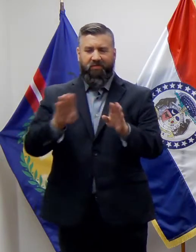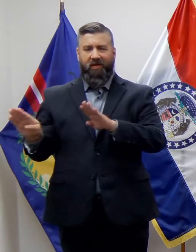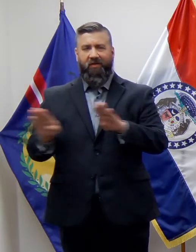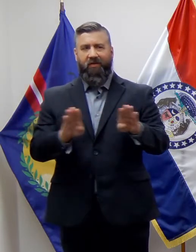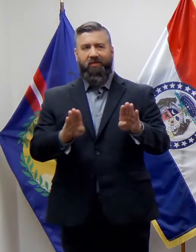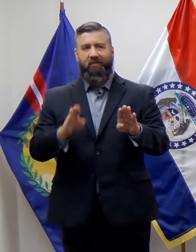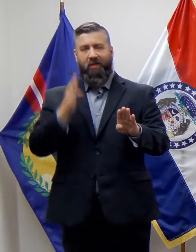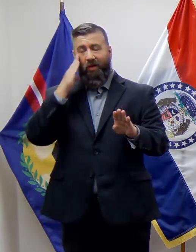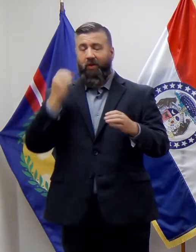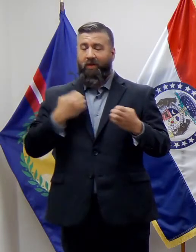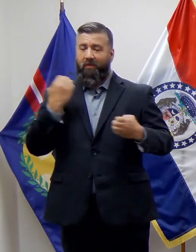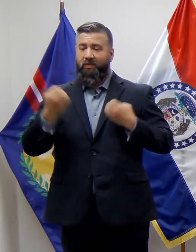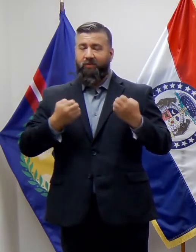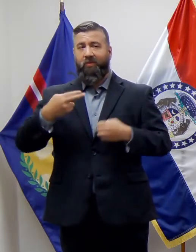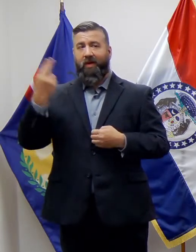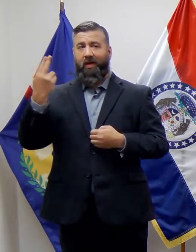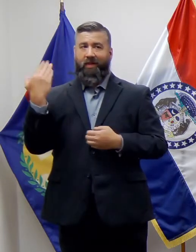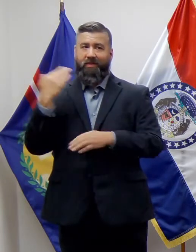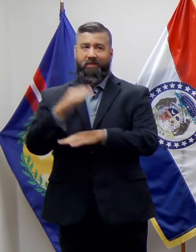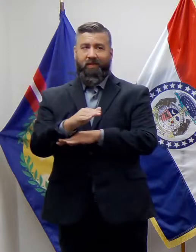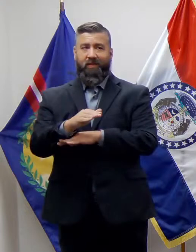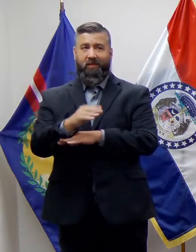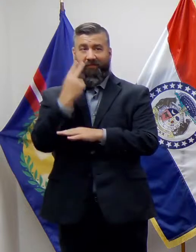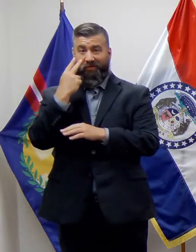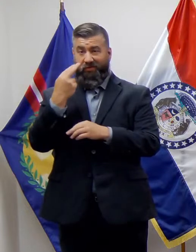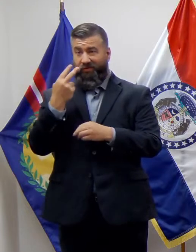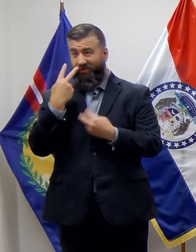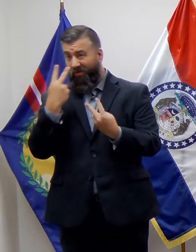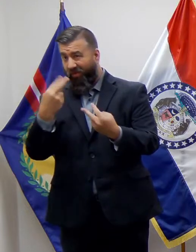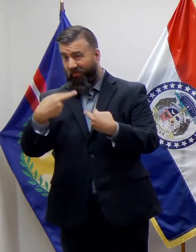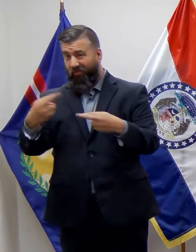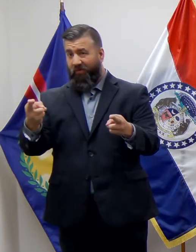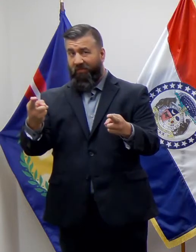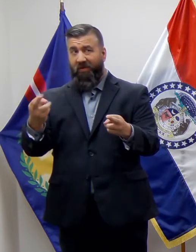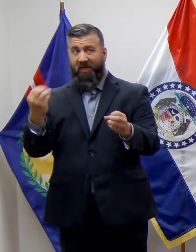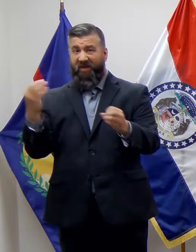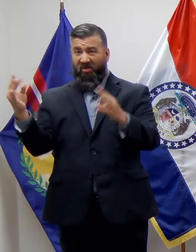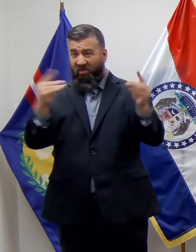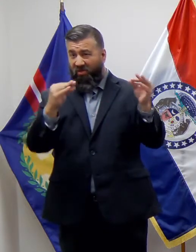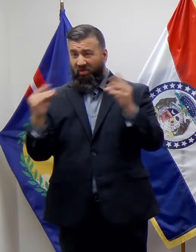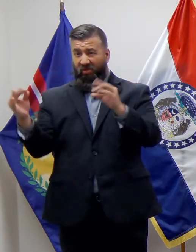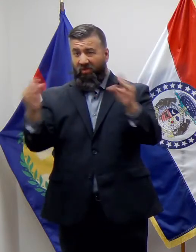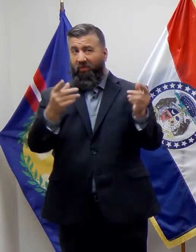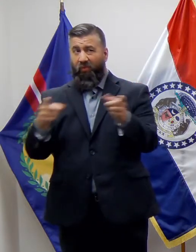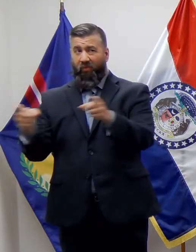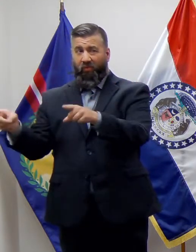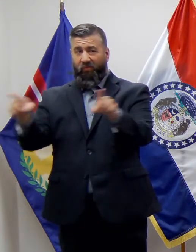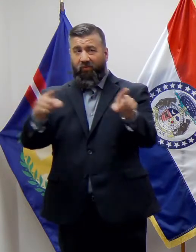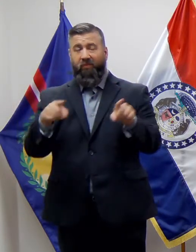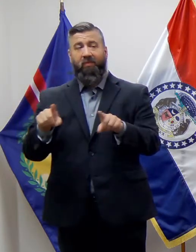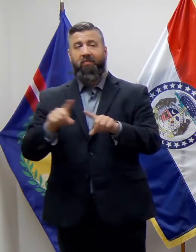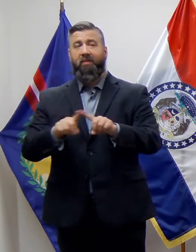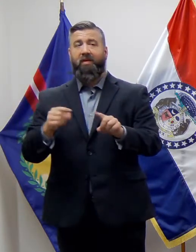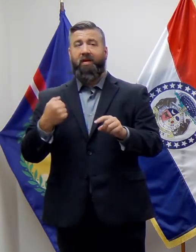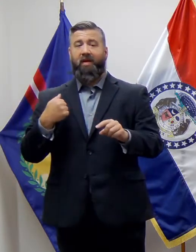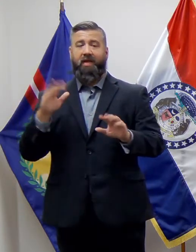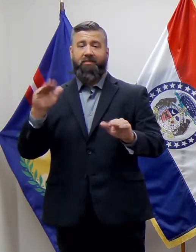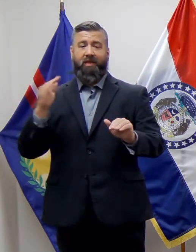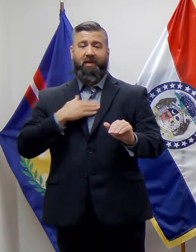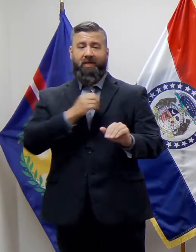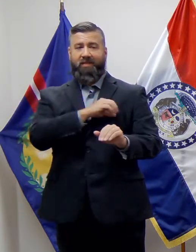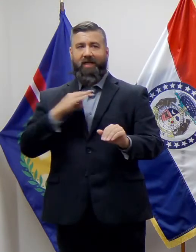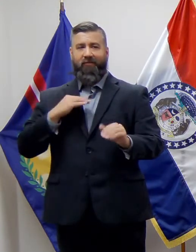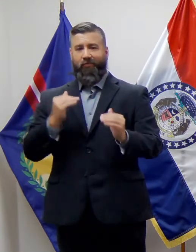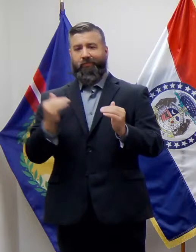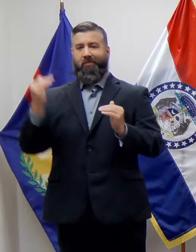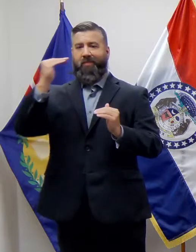were high last night. I mean, if you saw the room, there's a lot of emotion in the room, but I would expect my staff to stay above